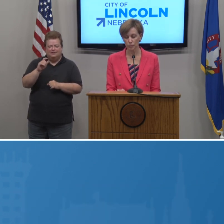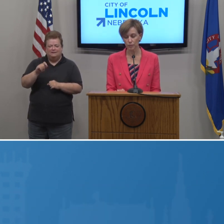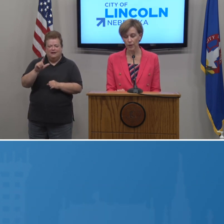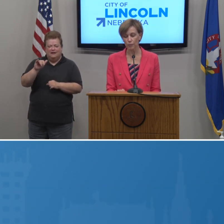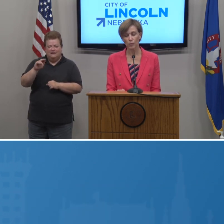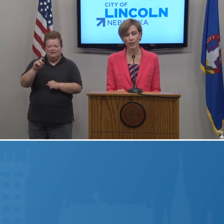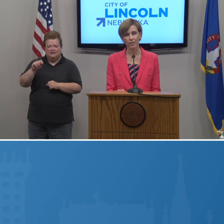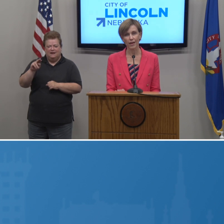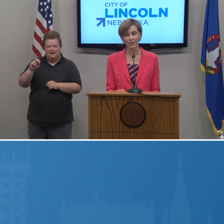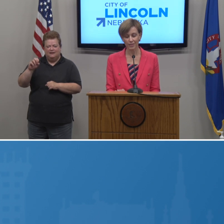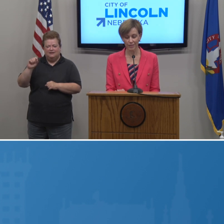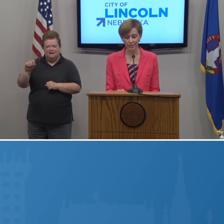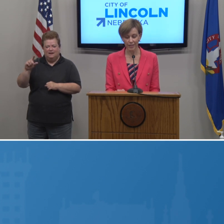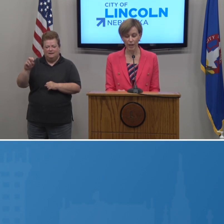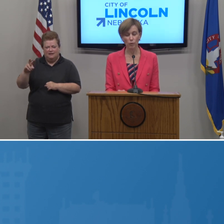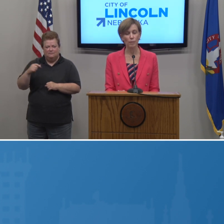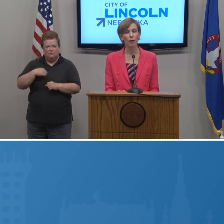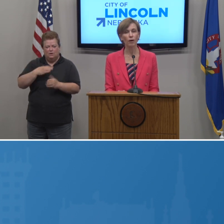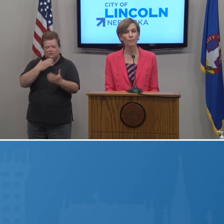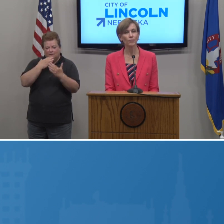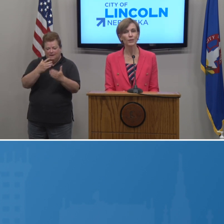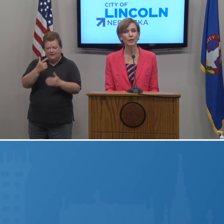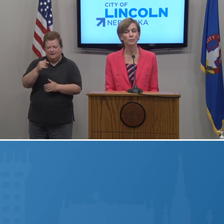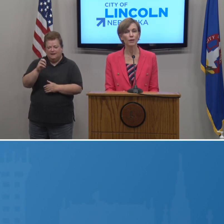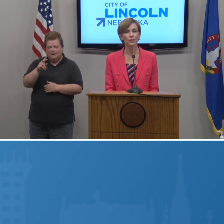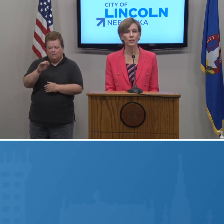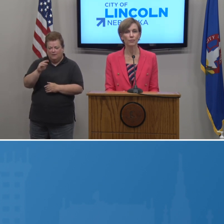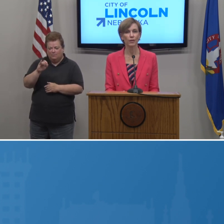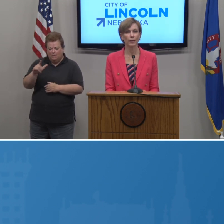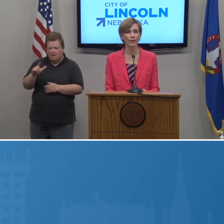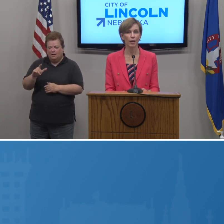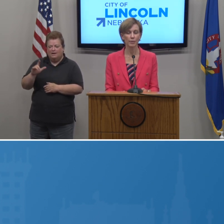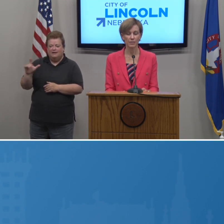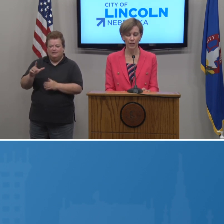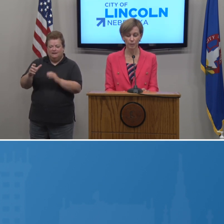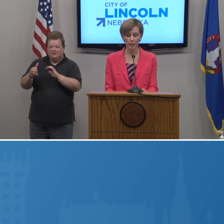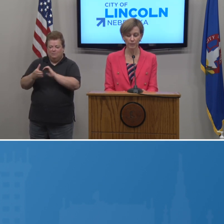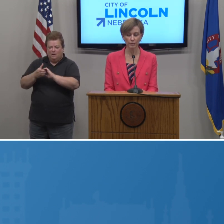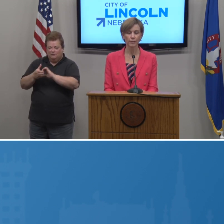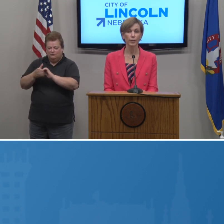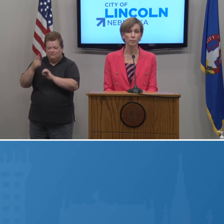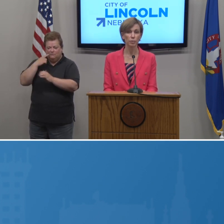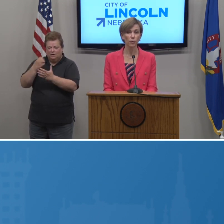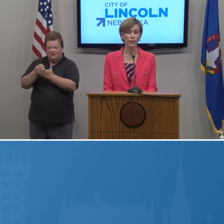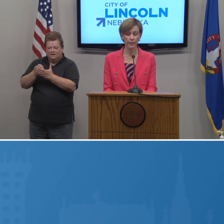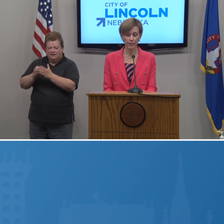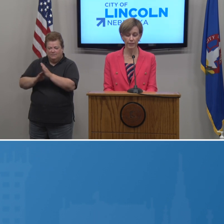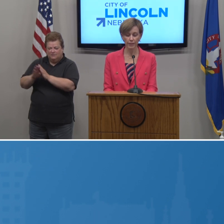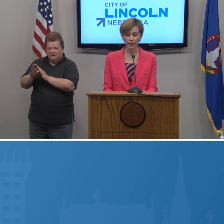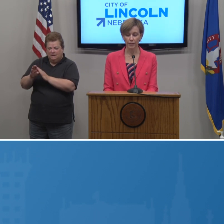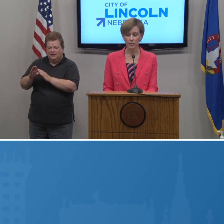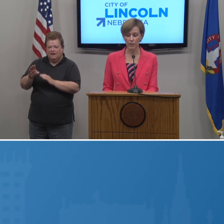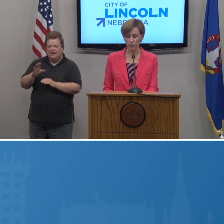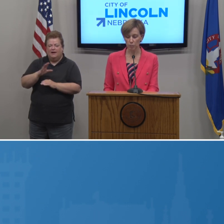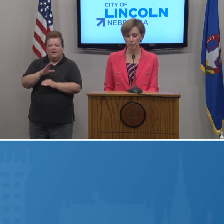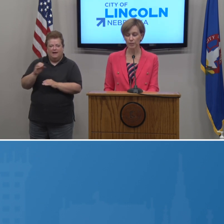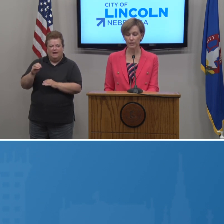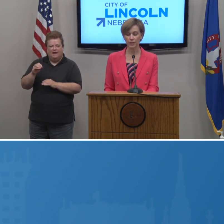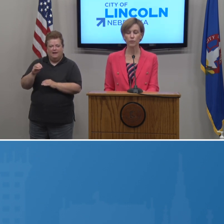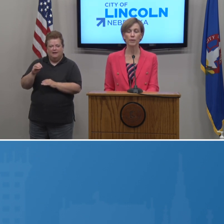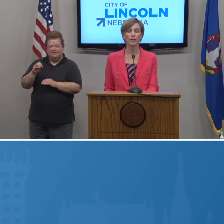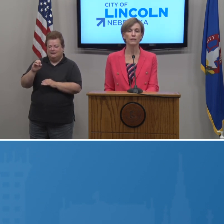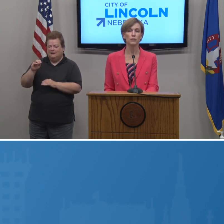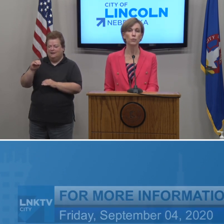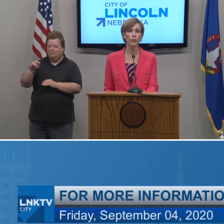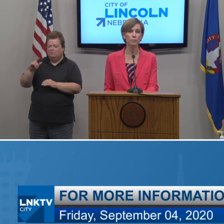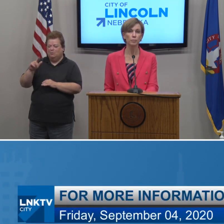covid19.lincoln.ne.gov. And we want to thank the Gateway Mall, the Lincoln Partnership for Economic Development, EmployLink, and the Center for People in